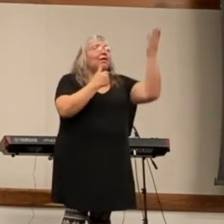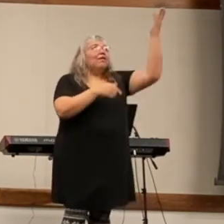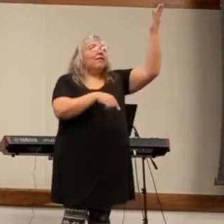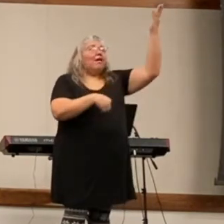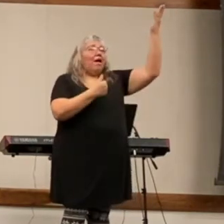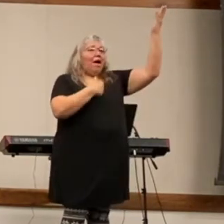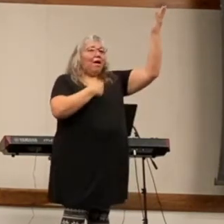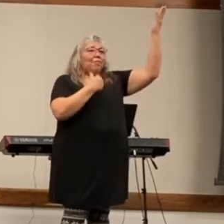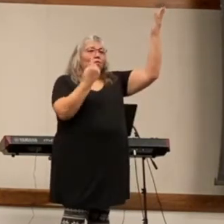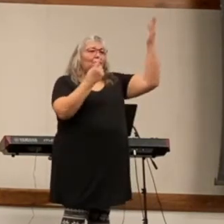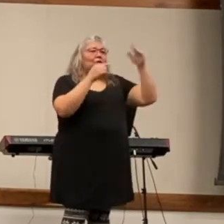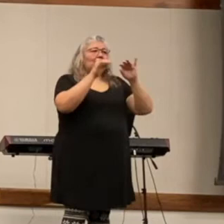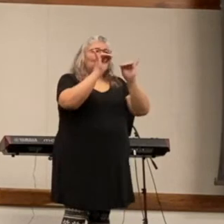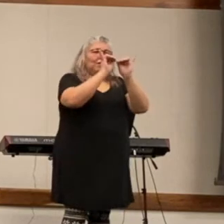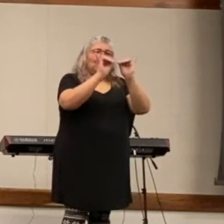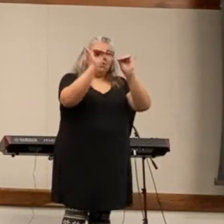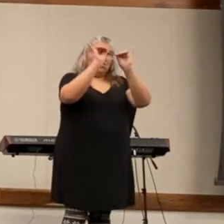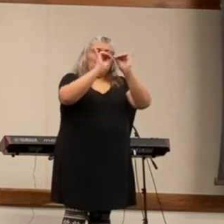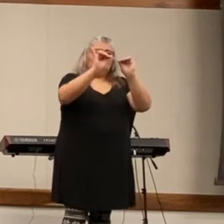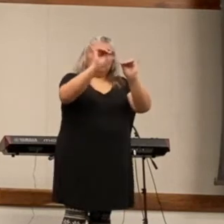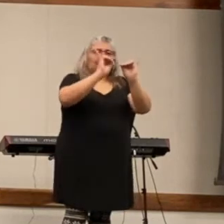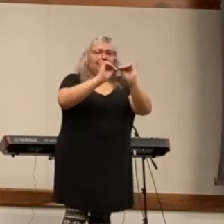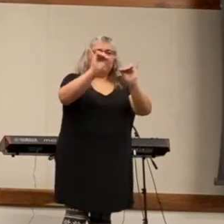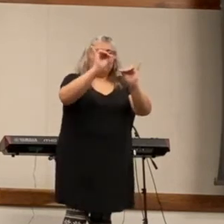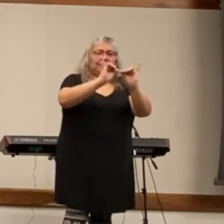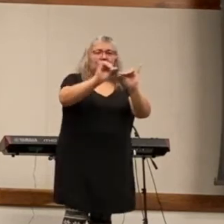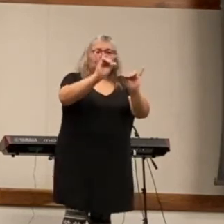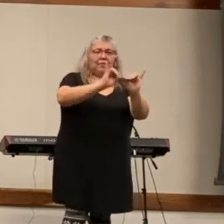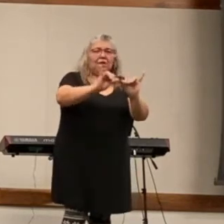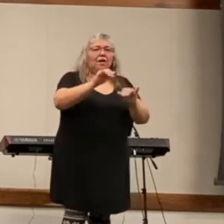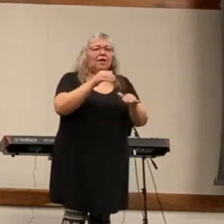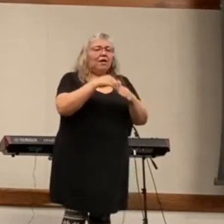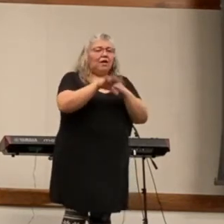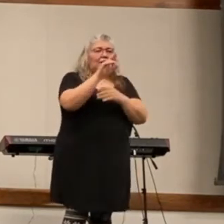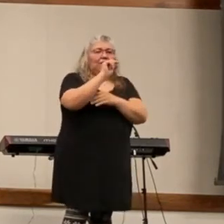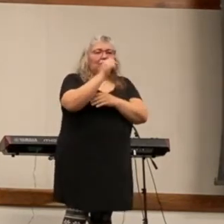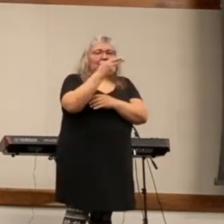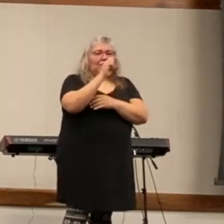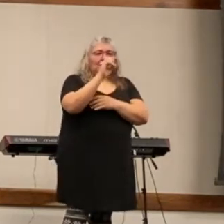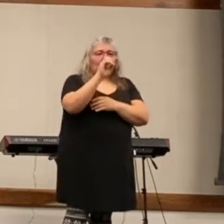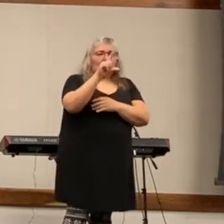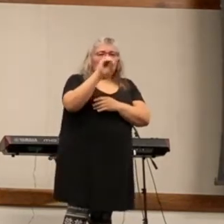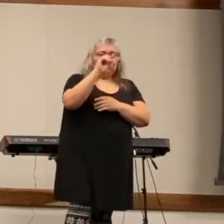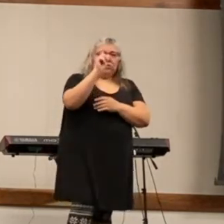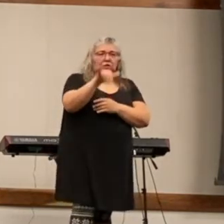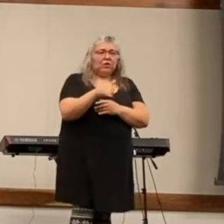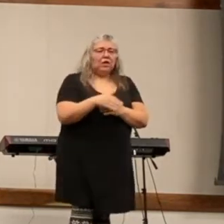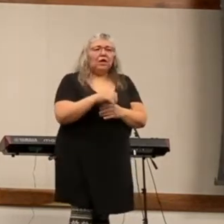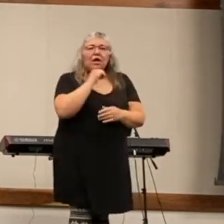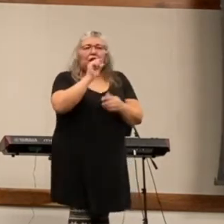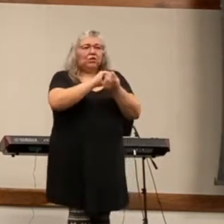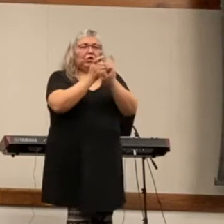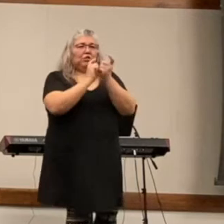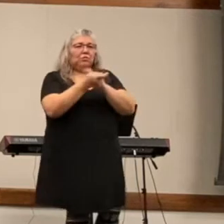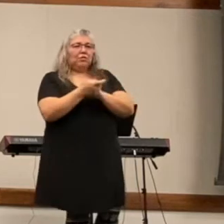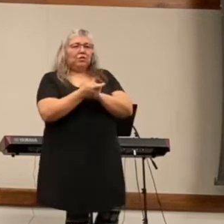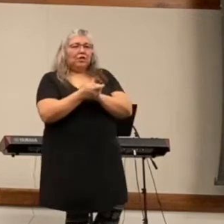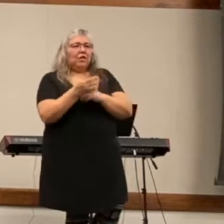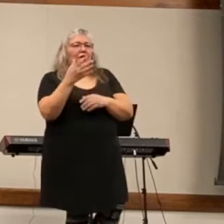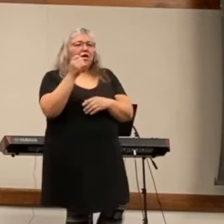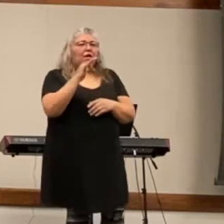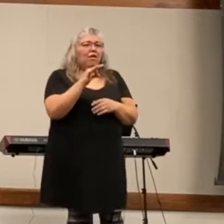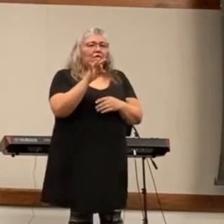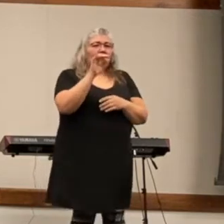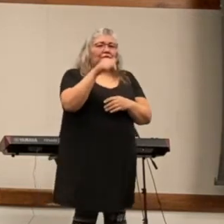being constant here. You know, in theology, the unchangeableness of God's essential nature